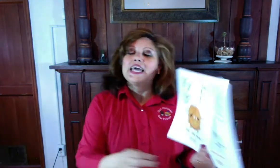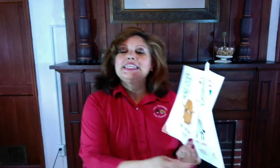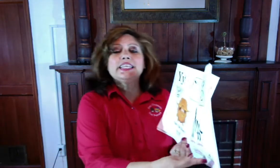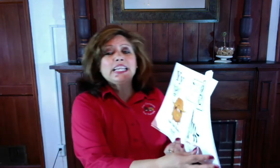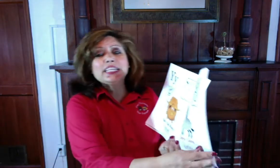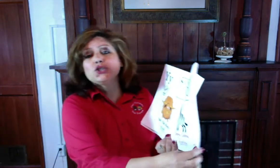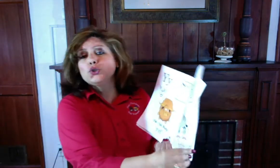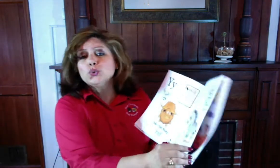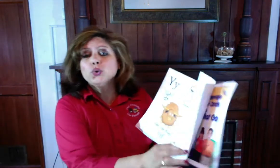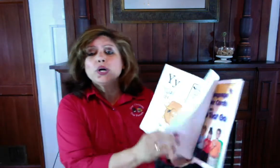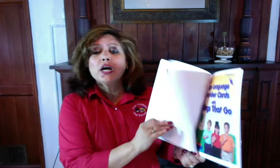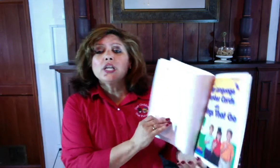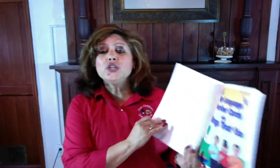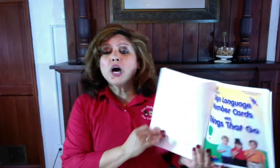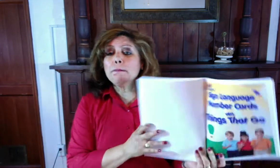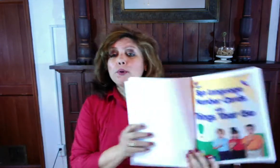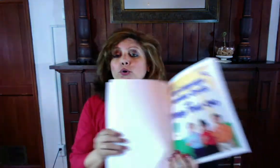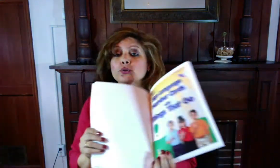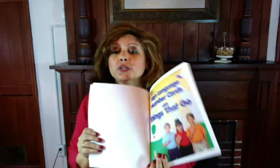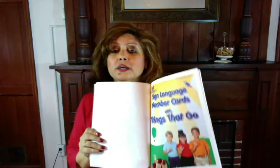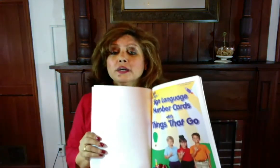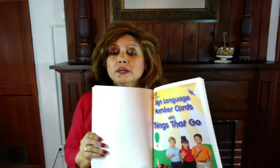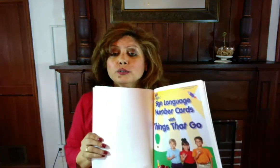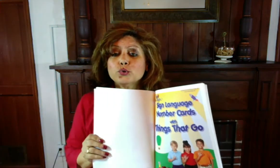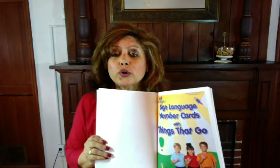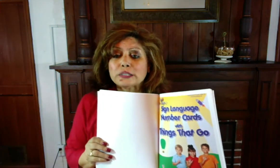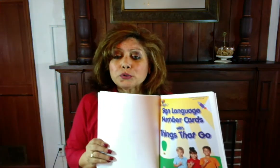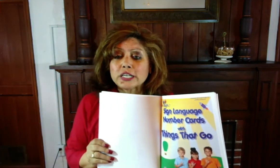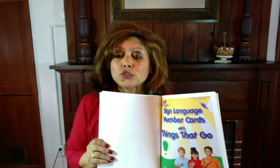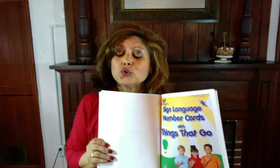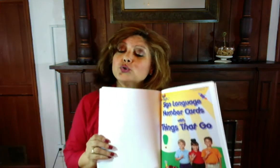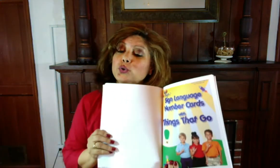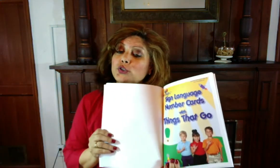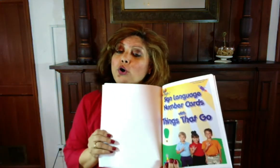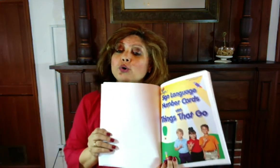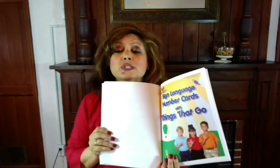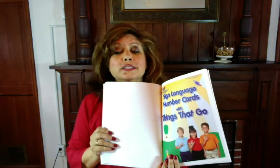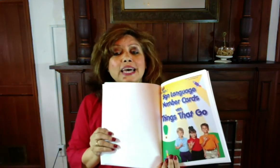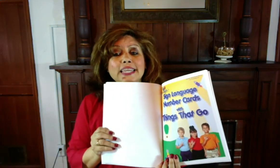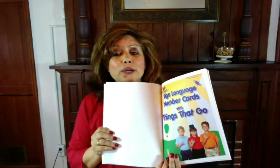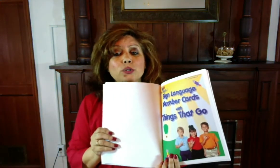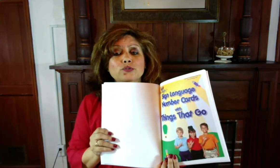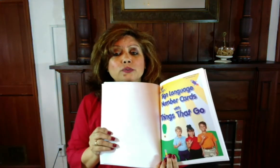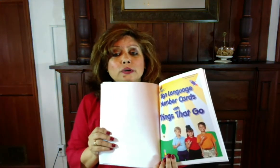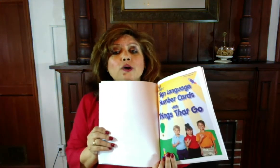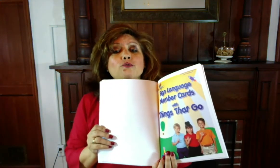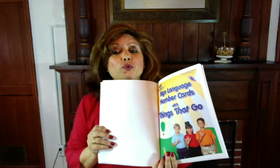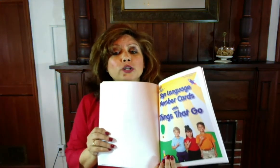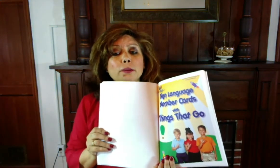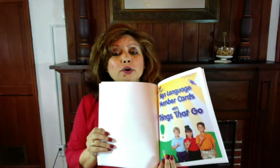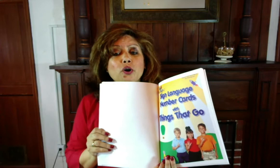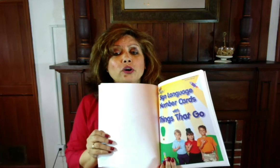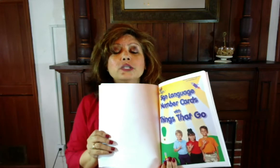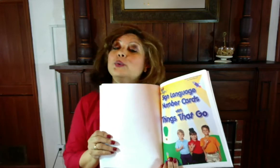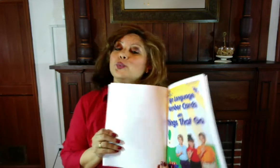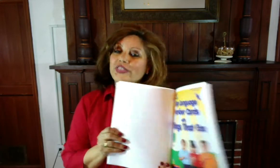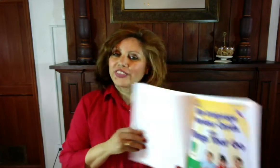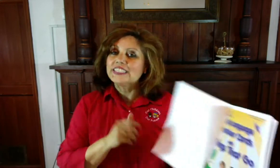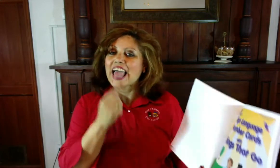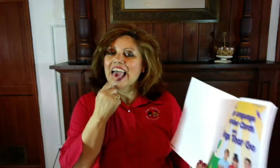Now let's do numbers to transportation. So it's called sign language for number cards with things